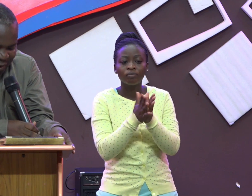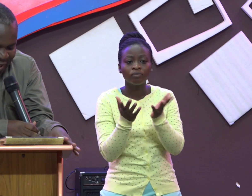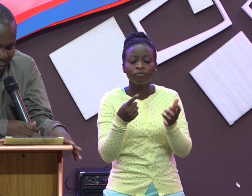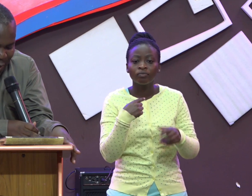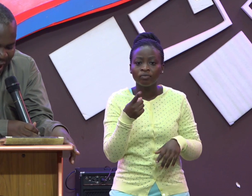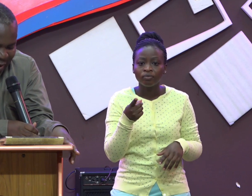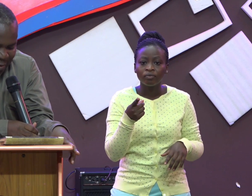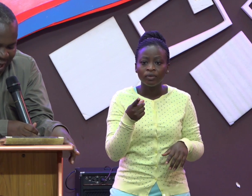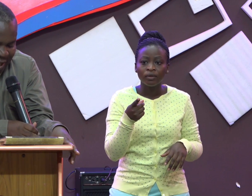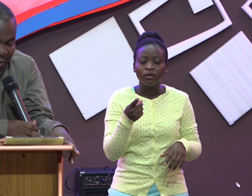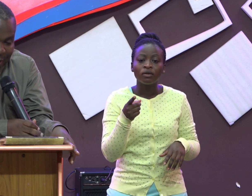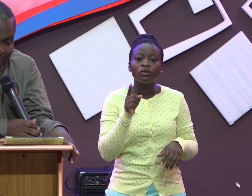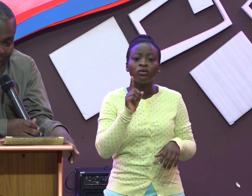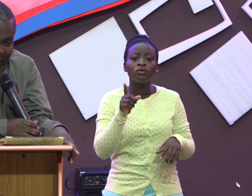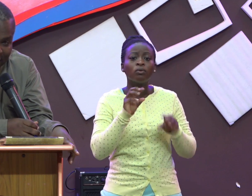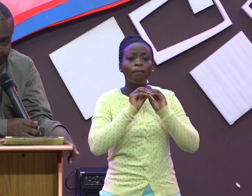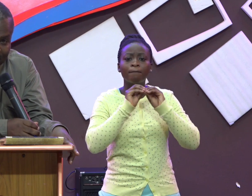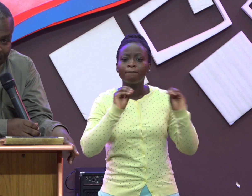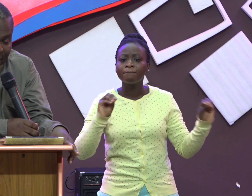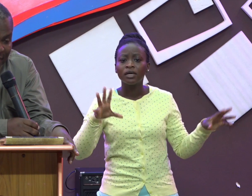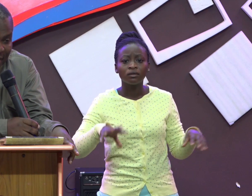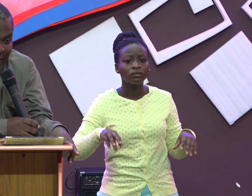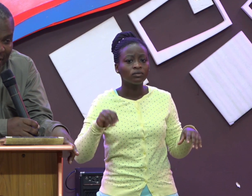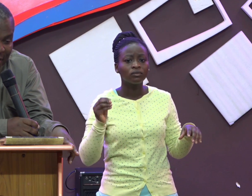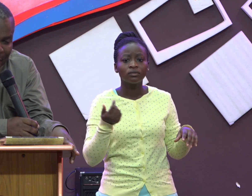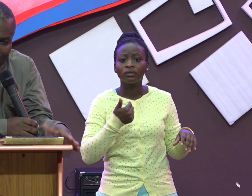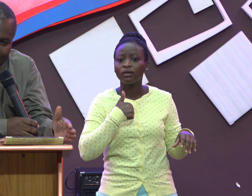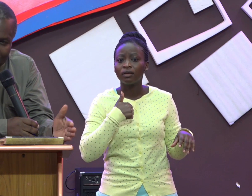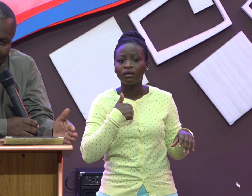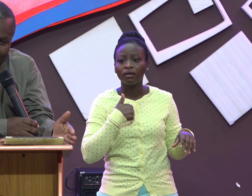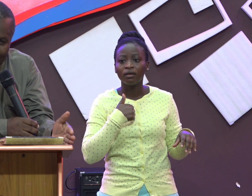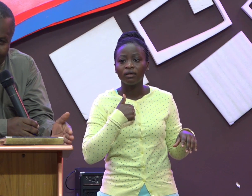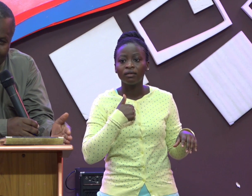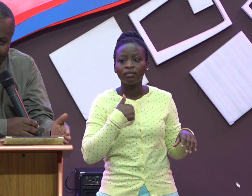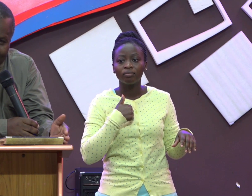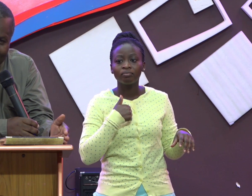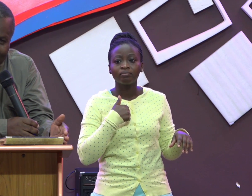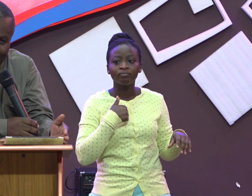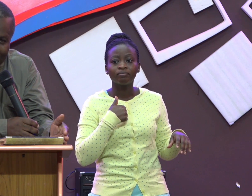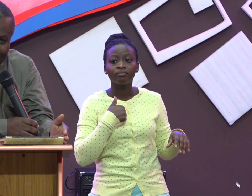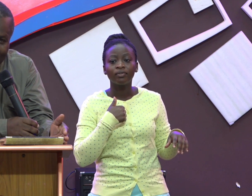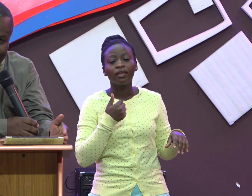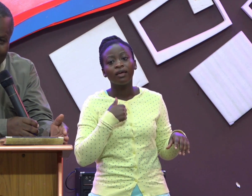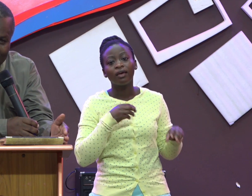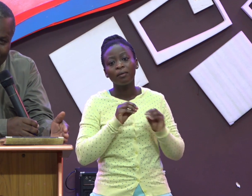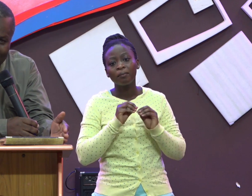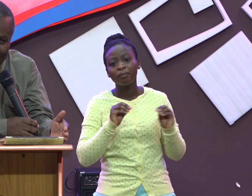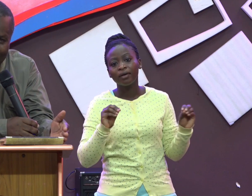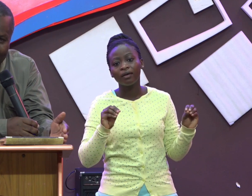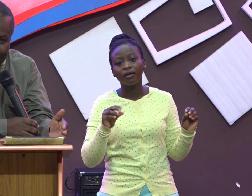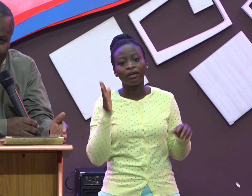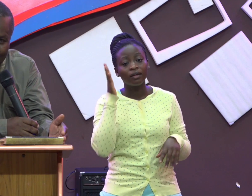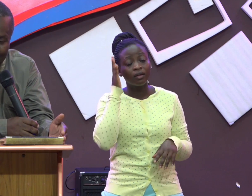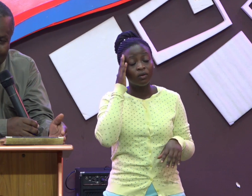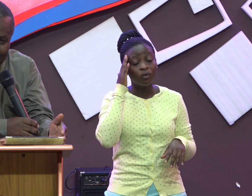me. Okusinza ku Yokana 15:16. According to John 15:16. Aba bamleta ko lugezigezi. I don't know whether it was